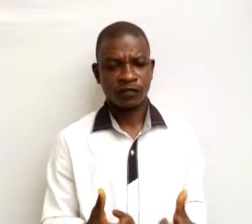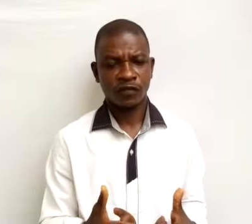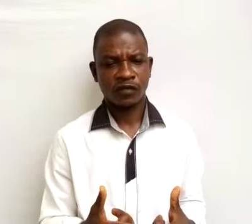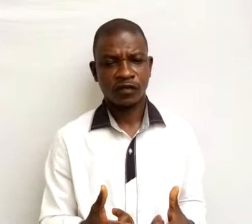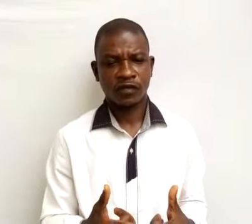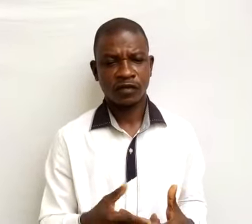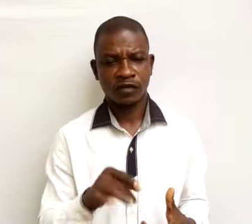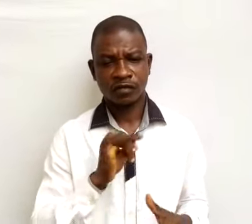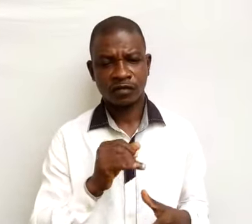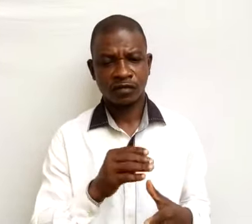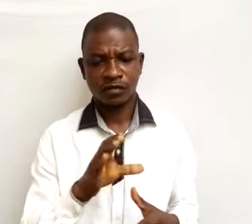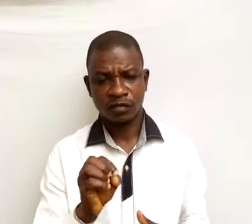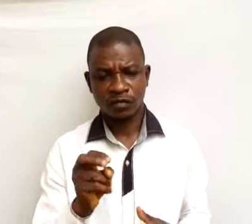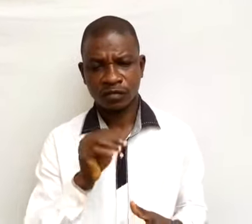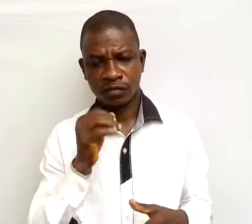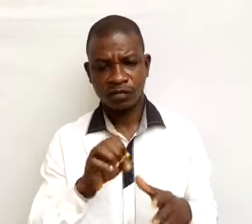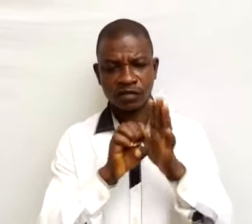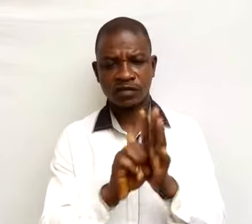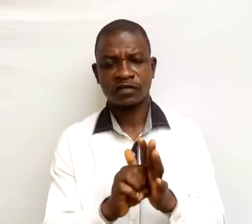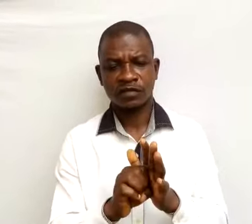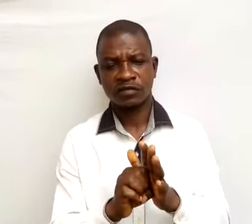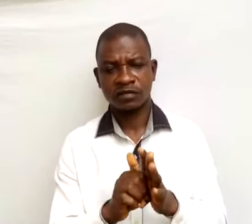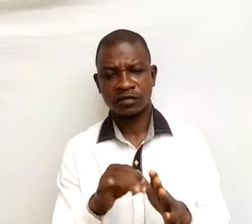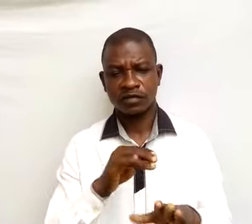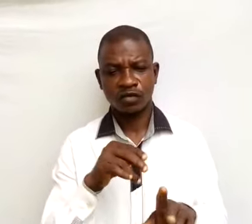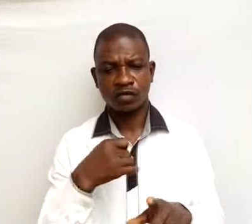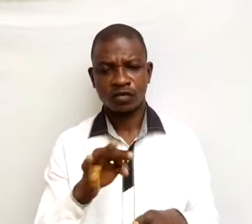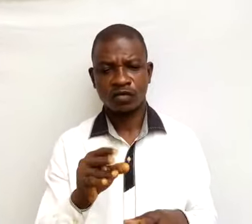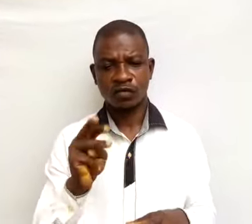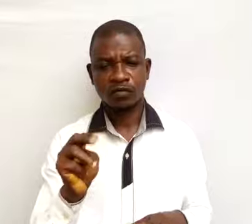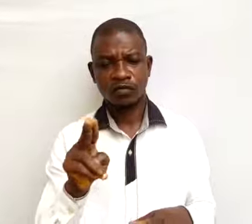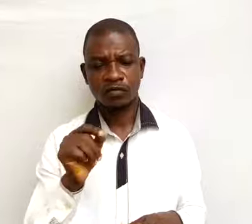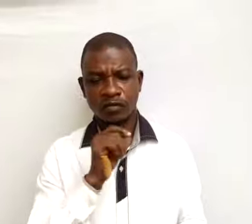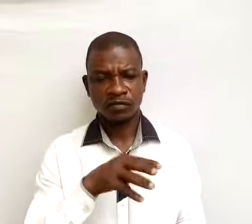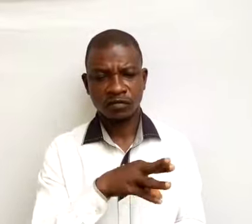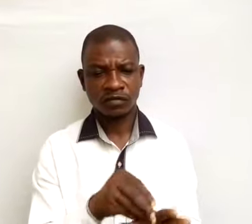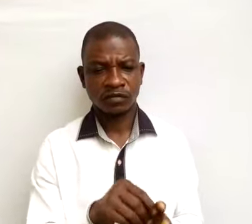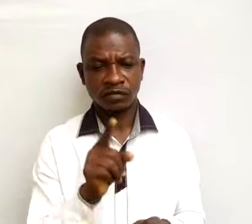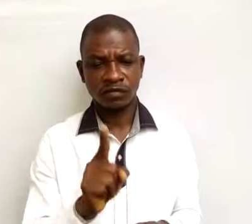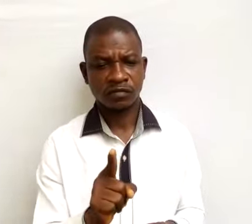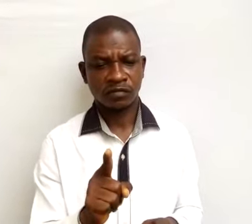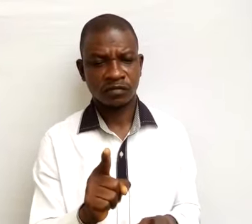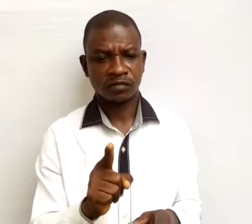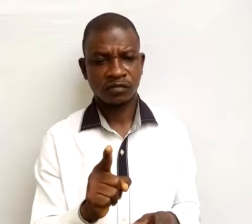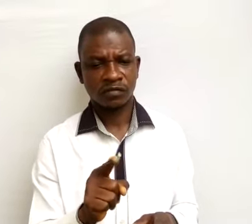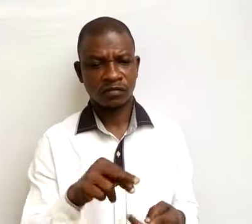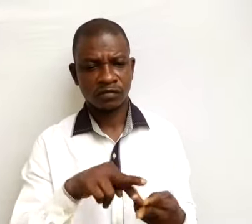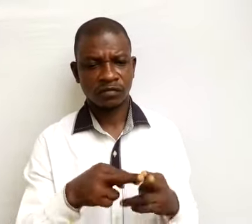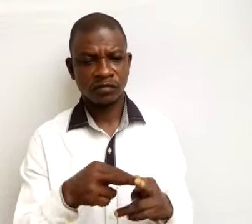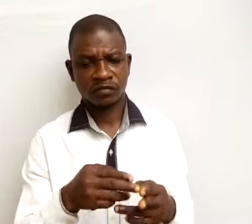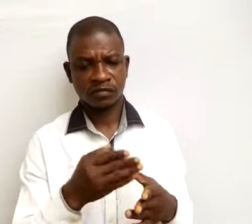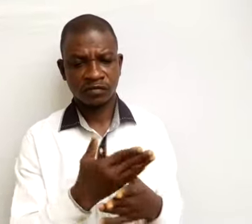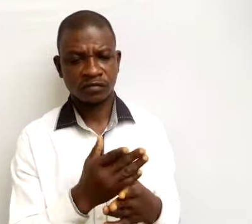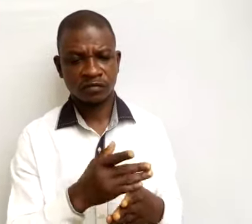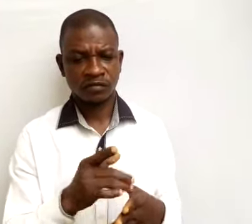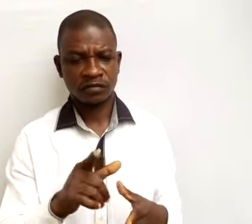Some common examples of mutualism include: 1. Relationship between legumes and